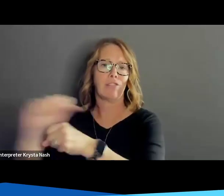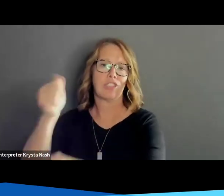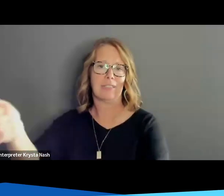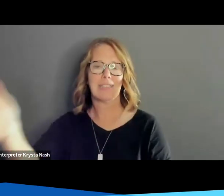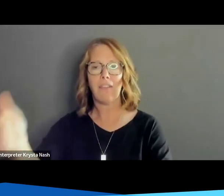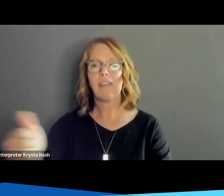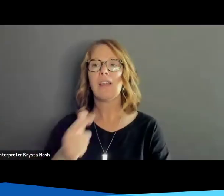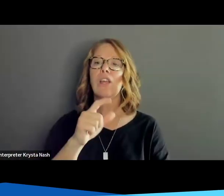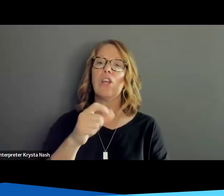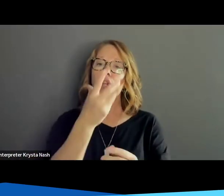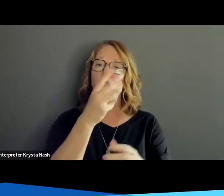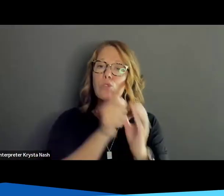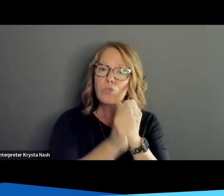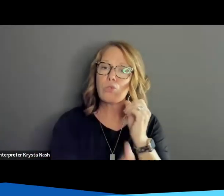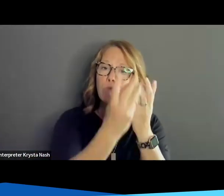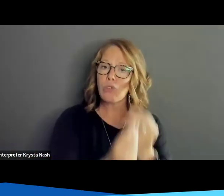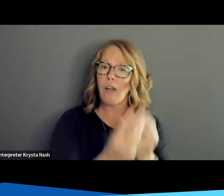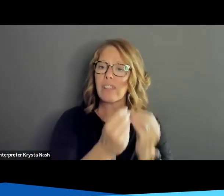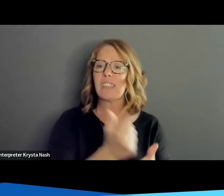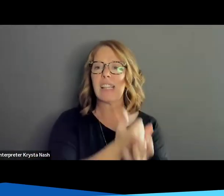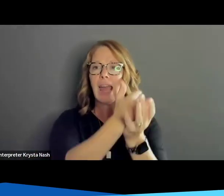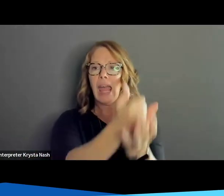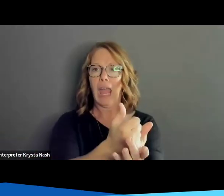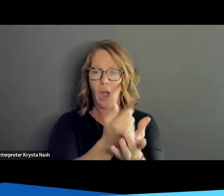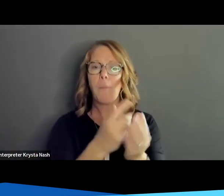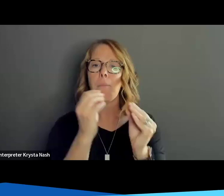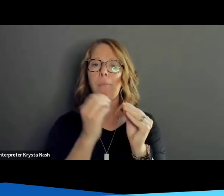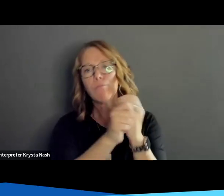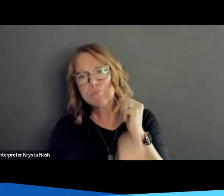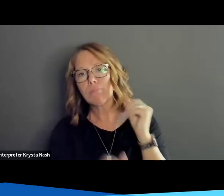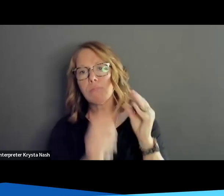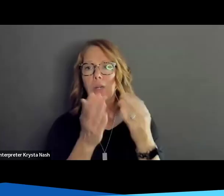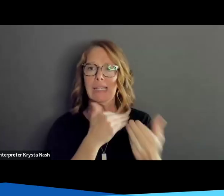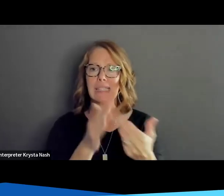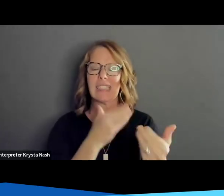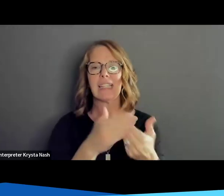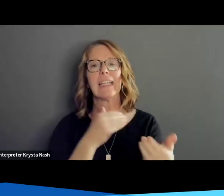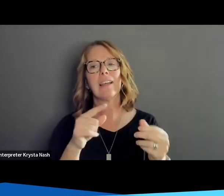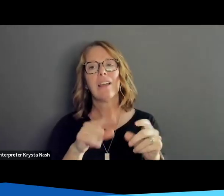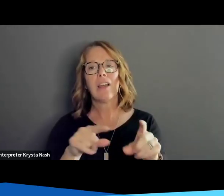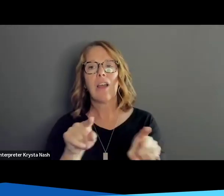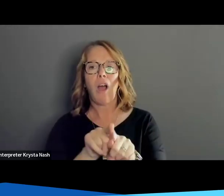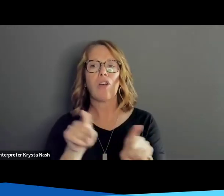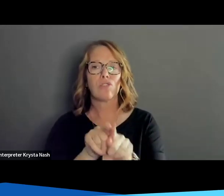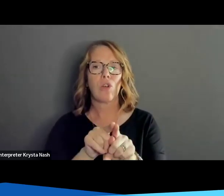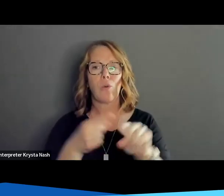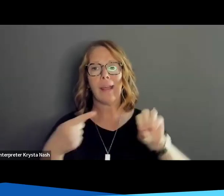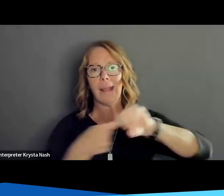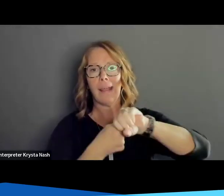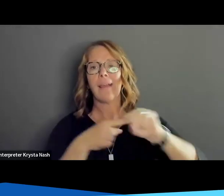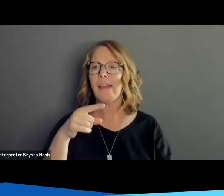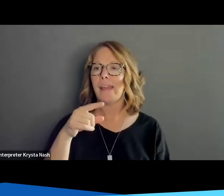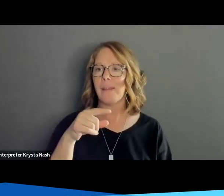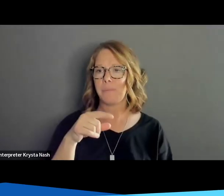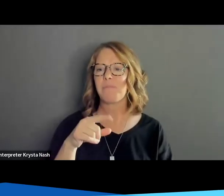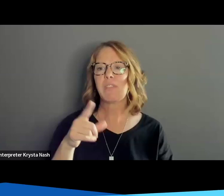stool softeners, which coat the bowel, which helps the stool come out more easily. And so these are the things that we want